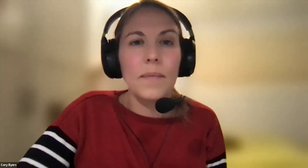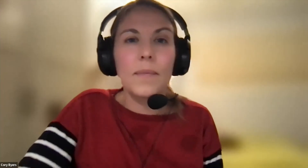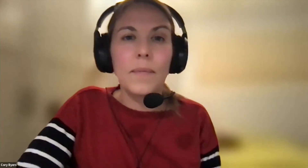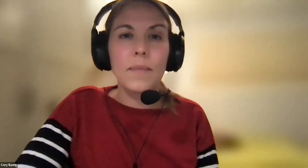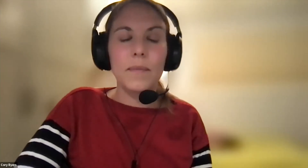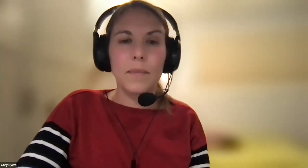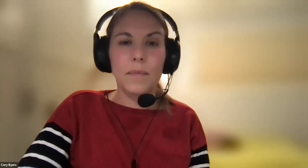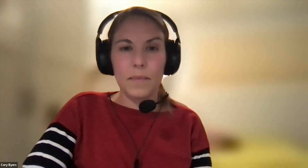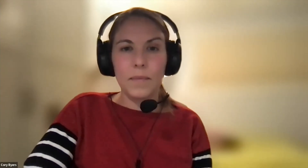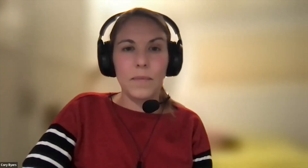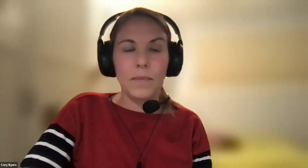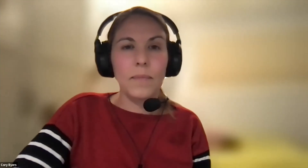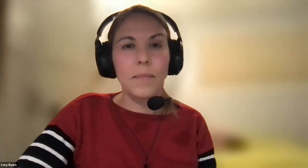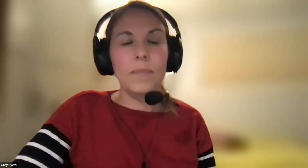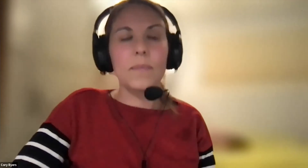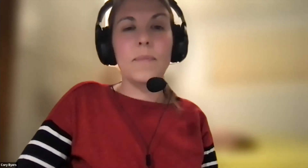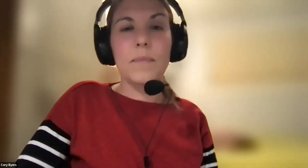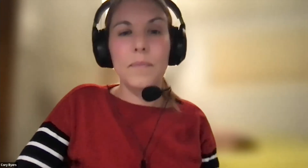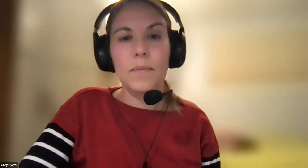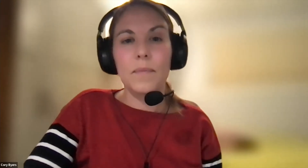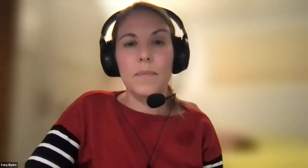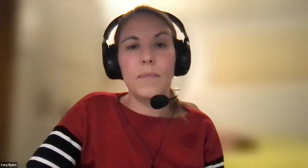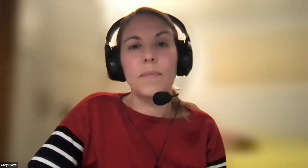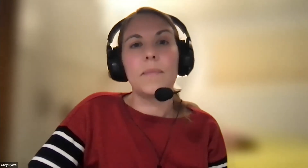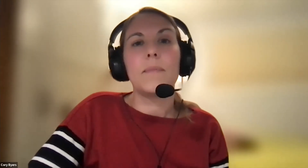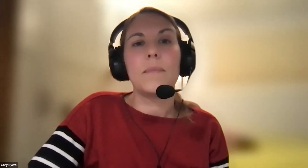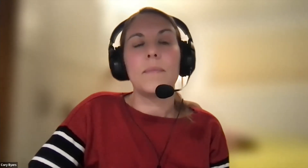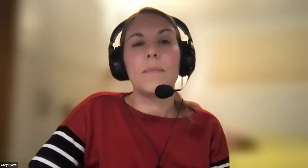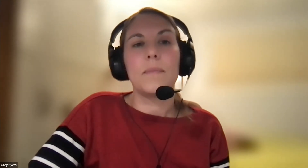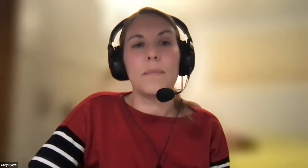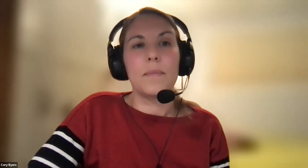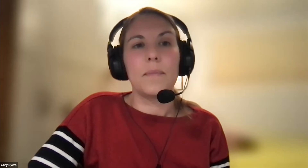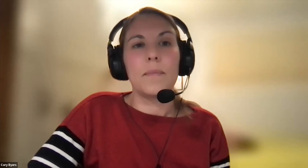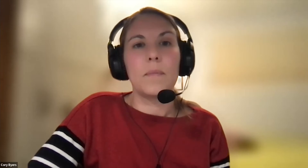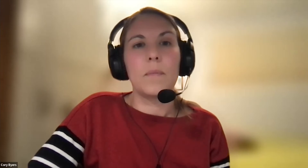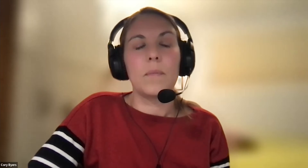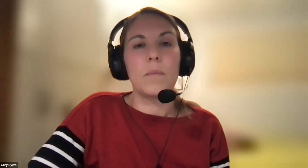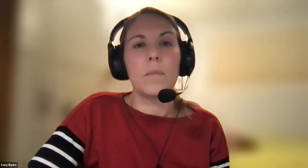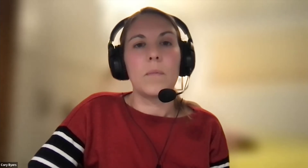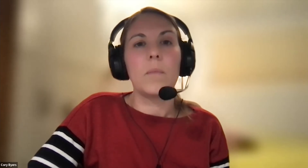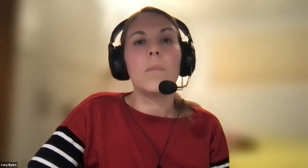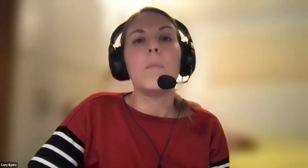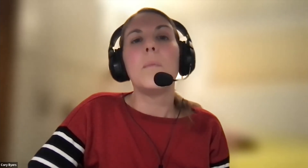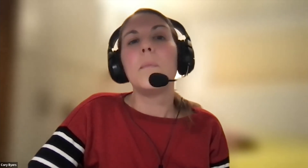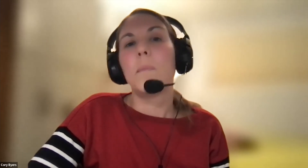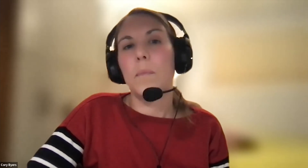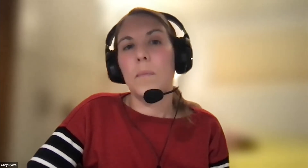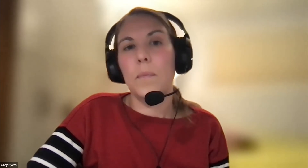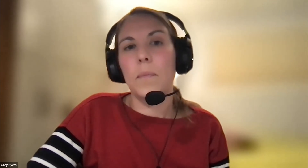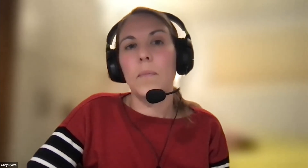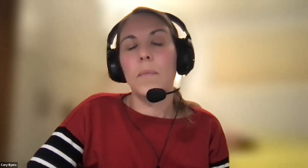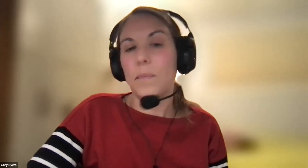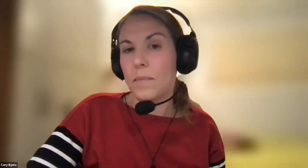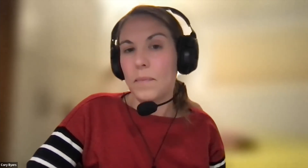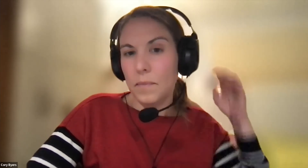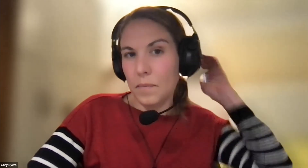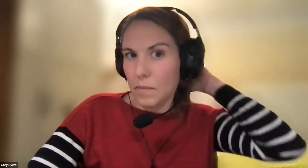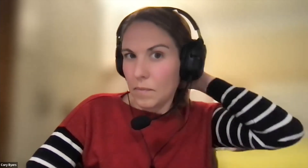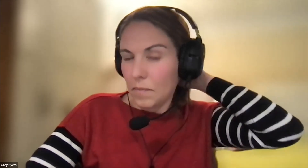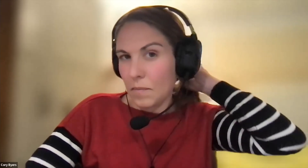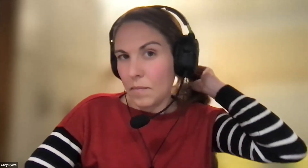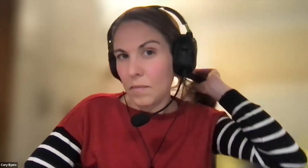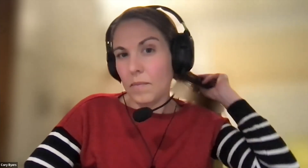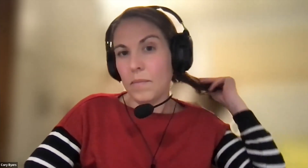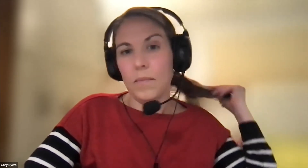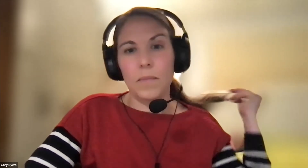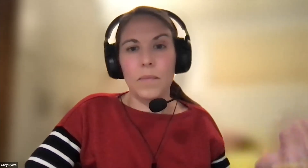lenguaje de señas, como las palabras que nos está enseñando, ¿dónde lo puedo aprender? Porque pues sí, ya estoy grabándome unas que estoy practicando